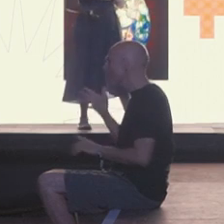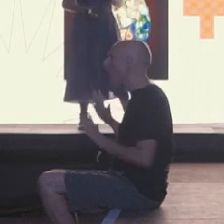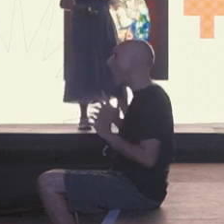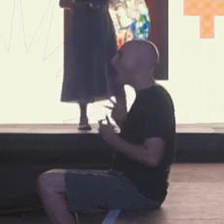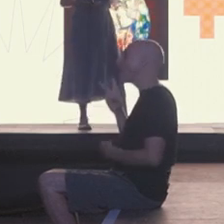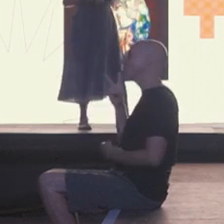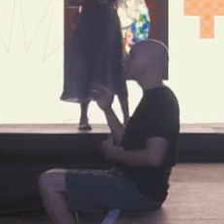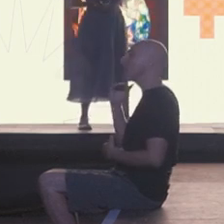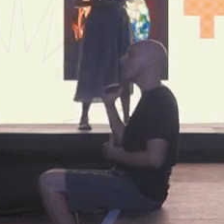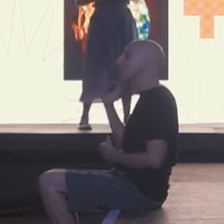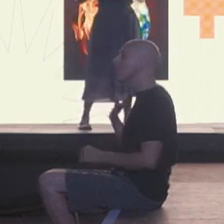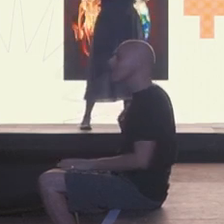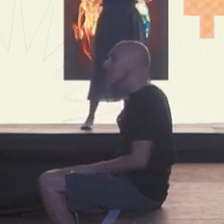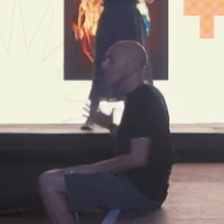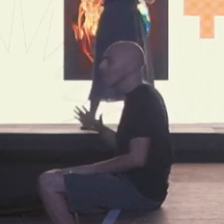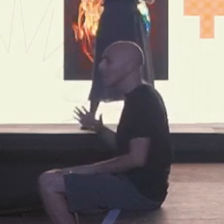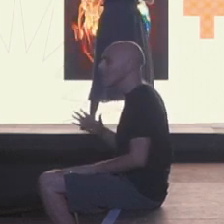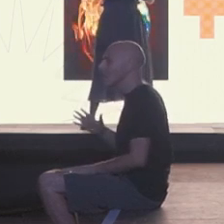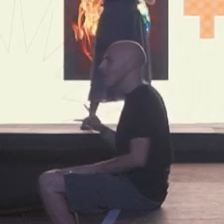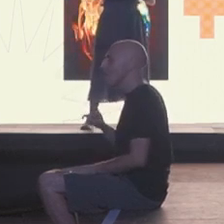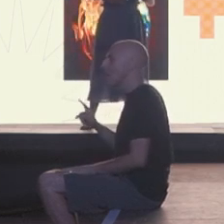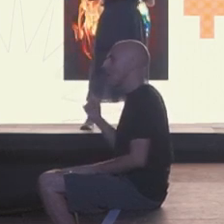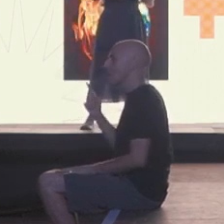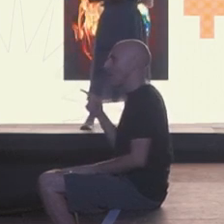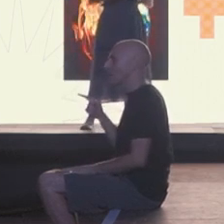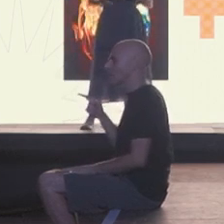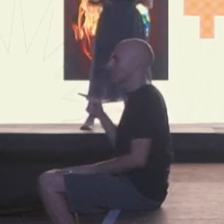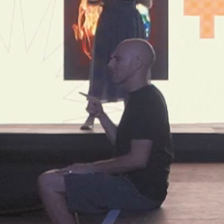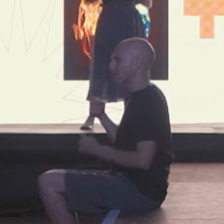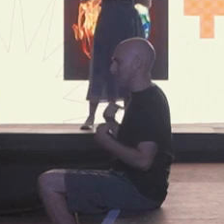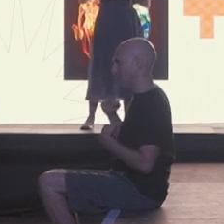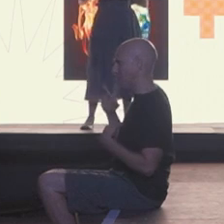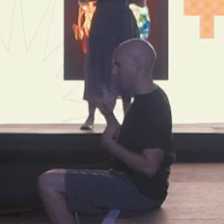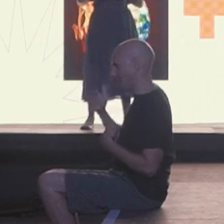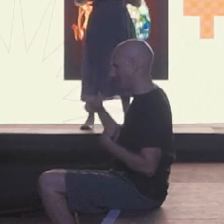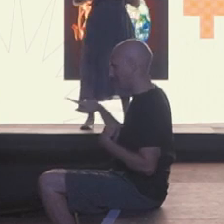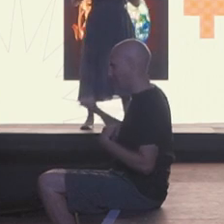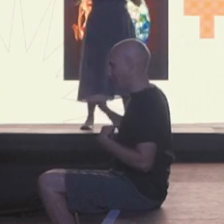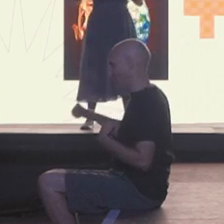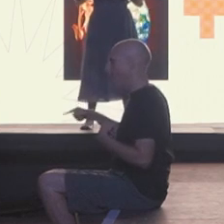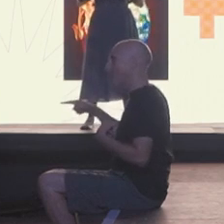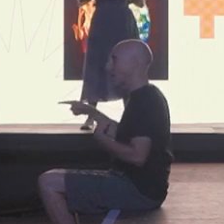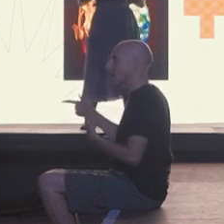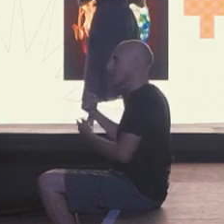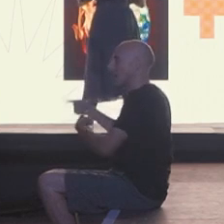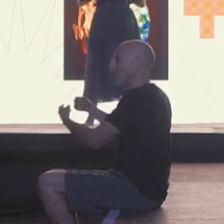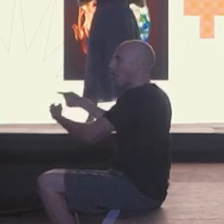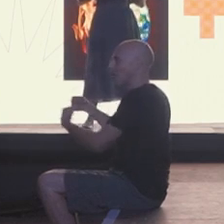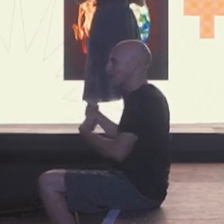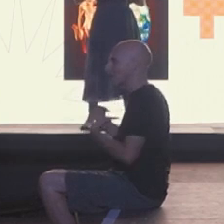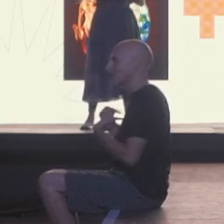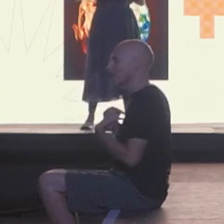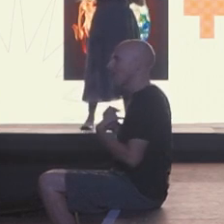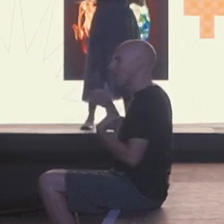part. But then I understood that these industries were still going on, and not only that, but I began to educate myself